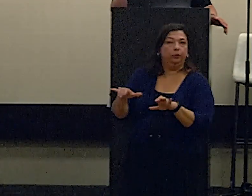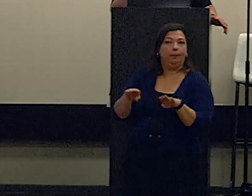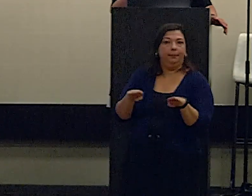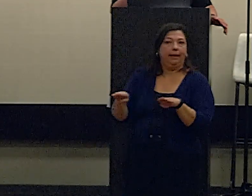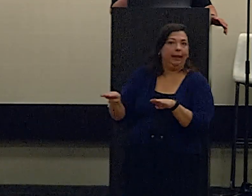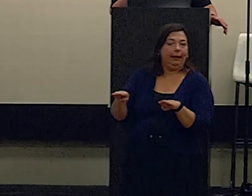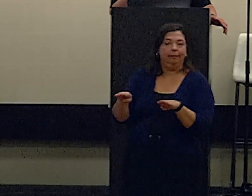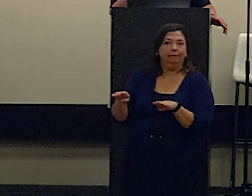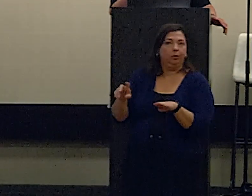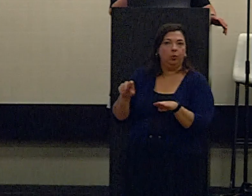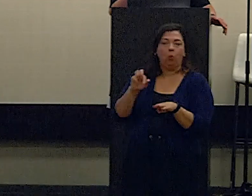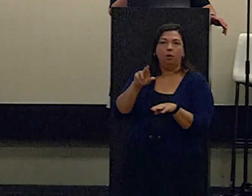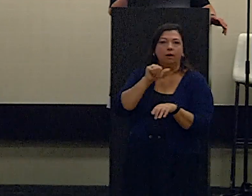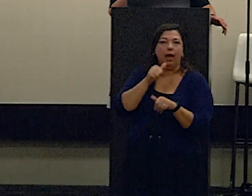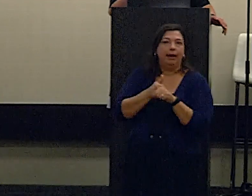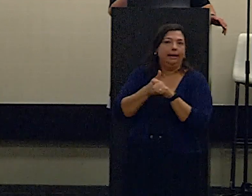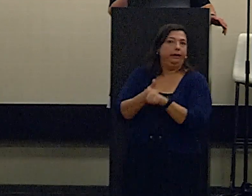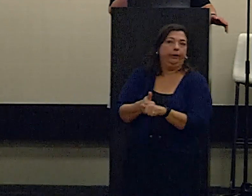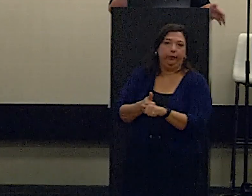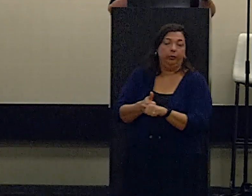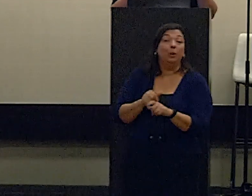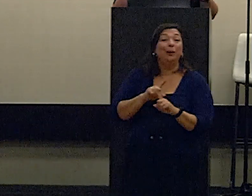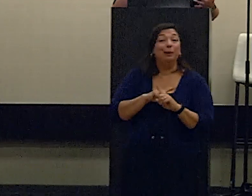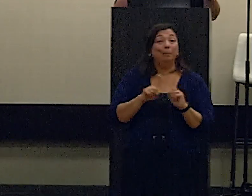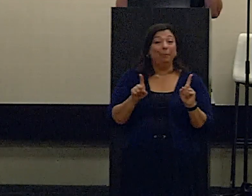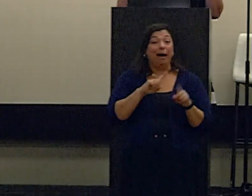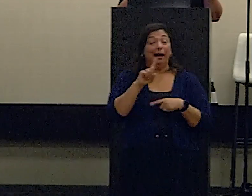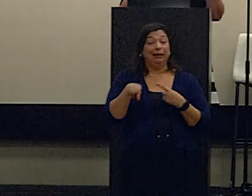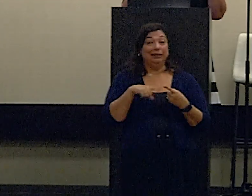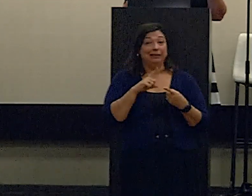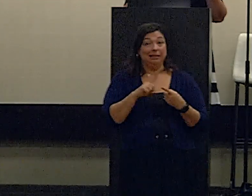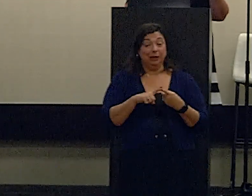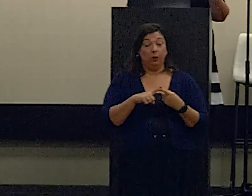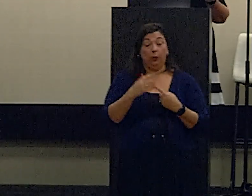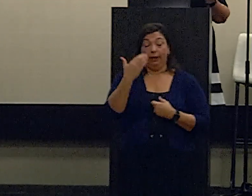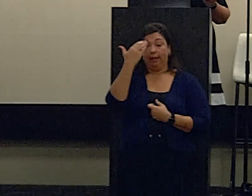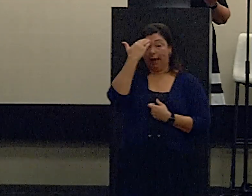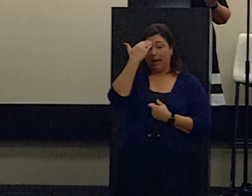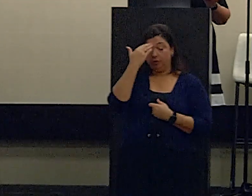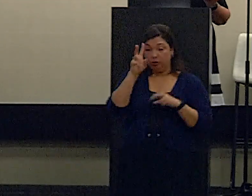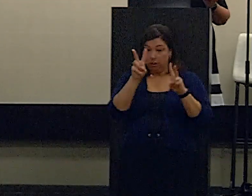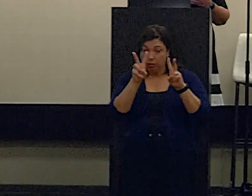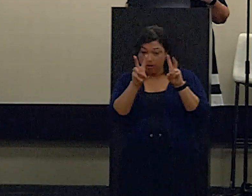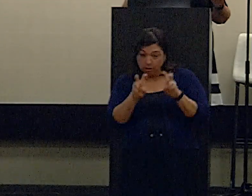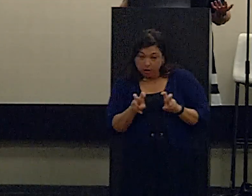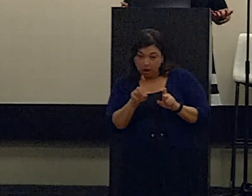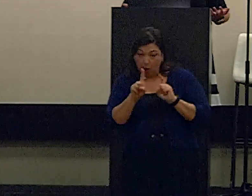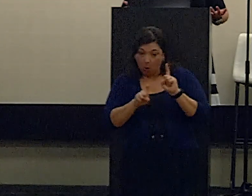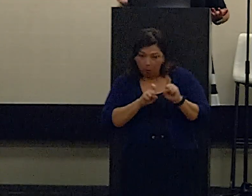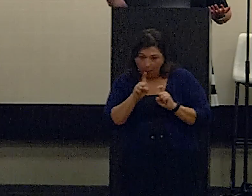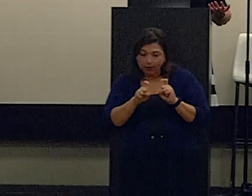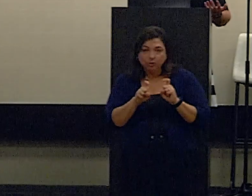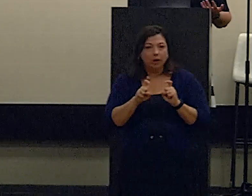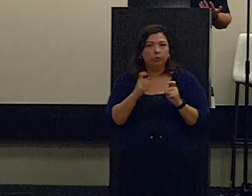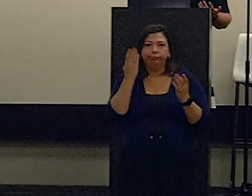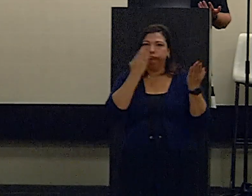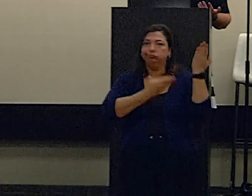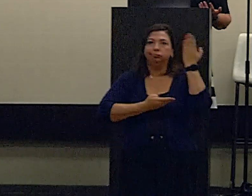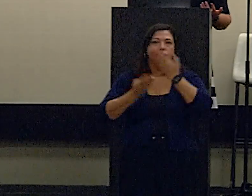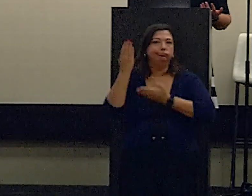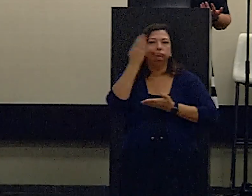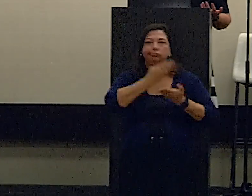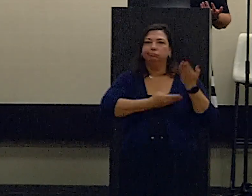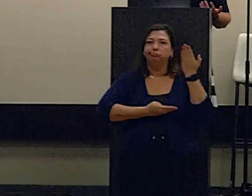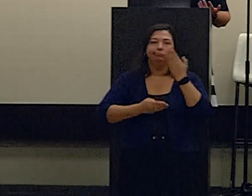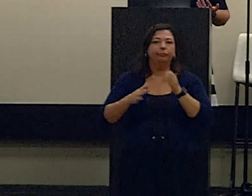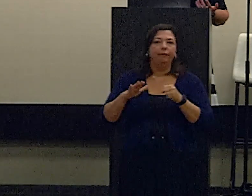behavior or not adhering to a behavior. But until we actually consciously start having some questions about this, we're missing a ton of the